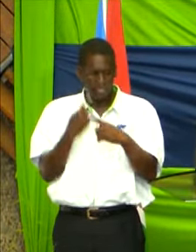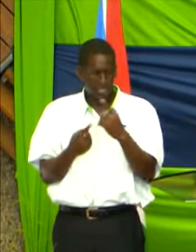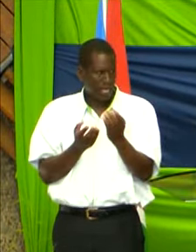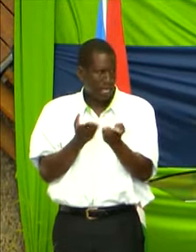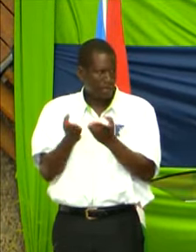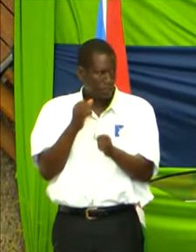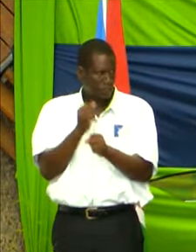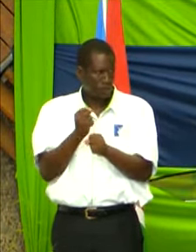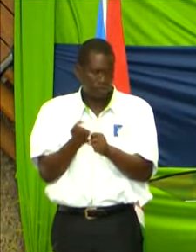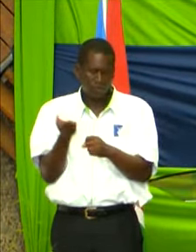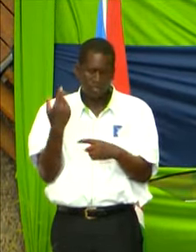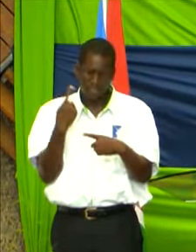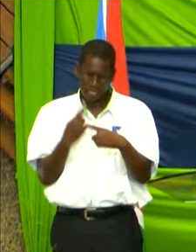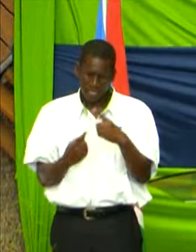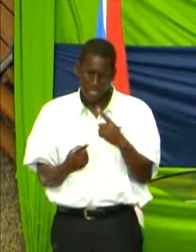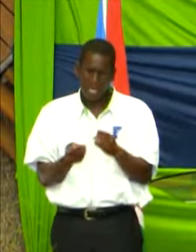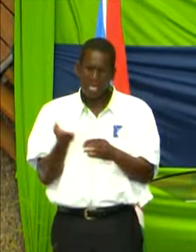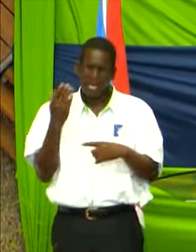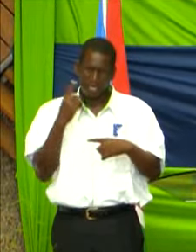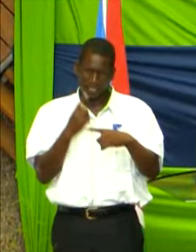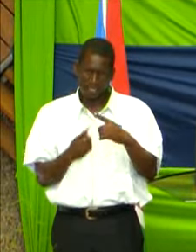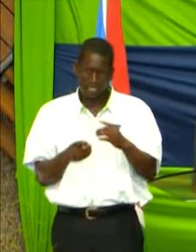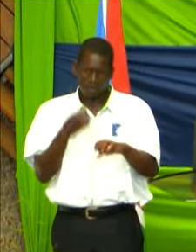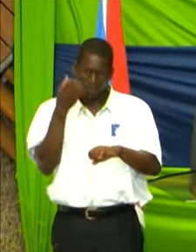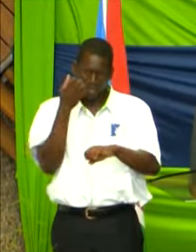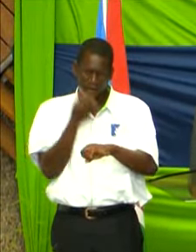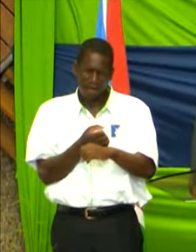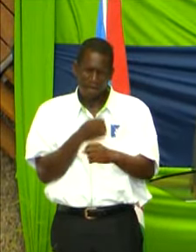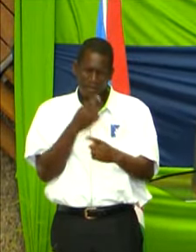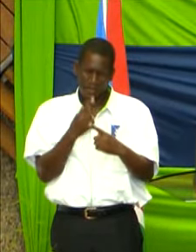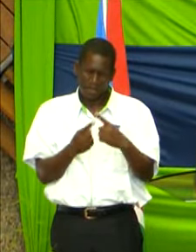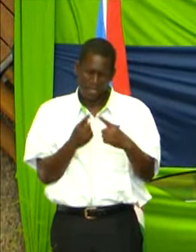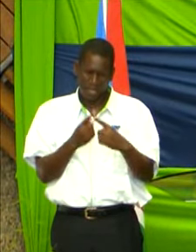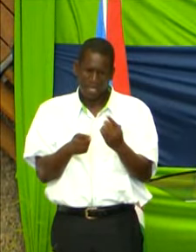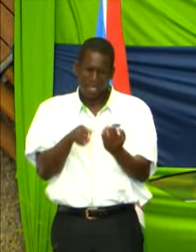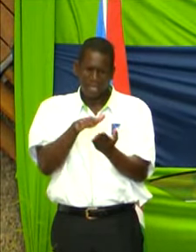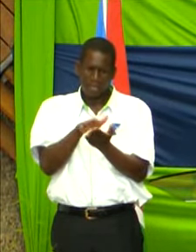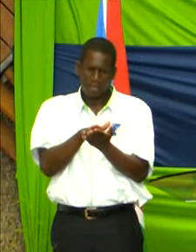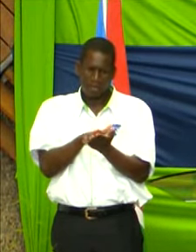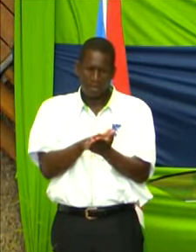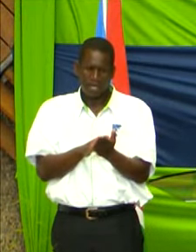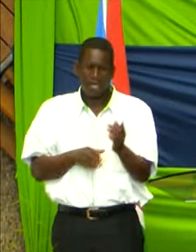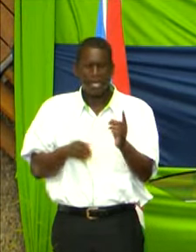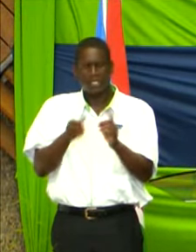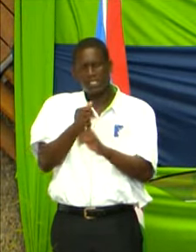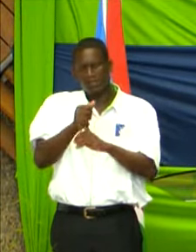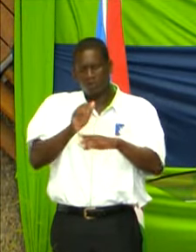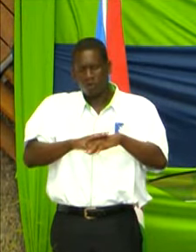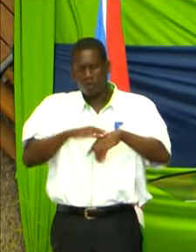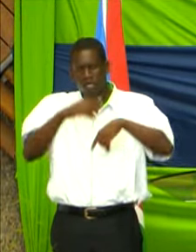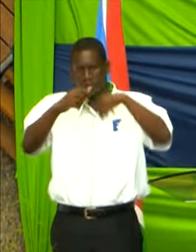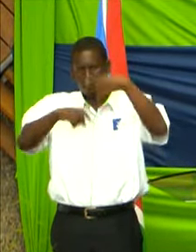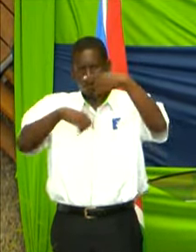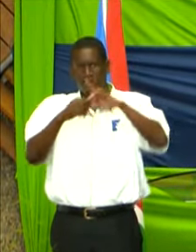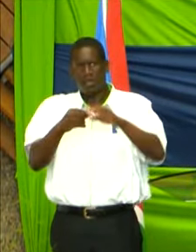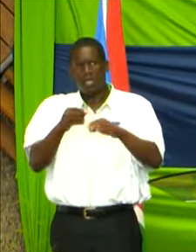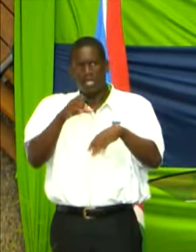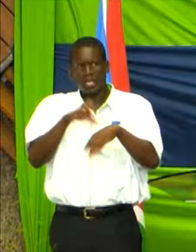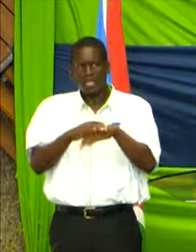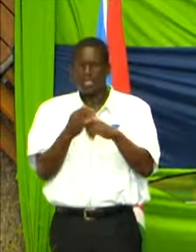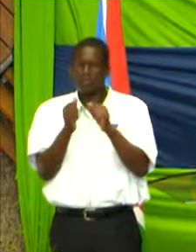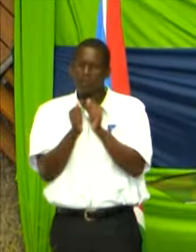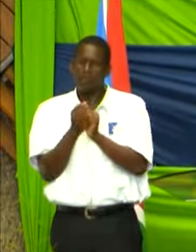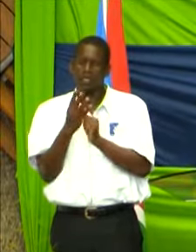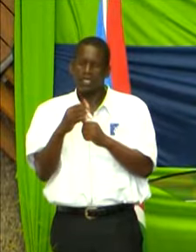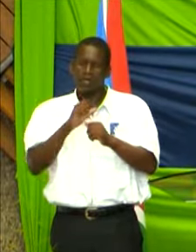business performance last year. Last year was a difficult year. The bank achieved good progress, achieving a 14%